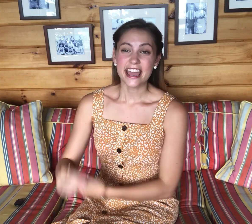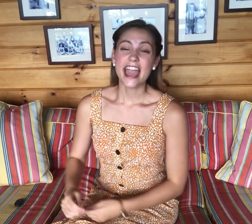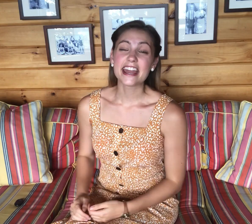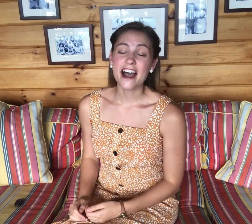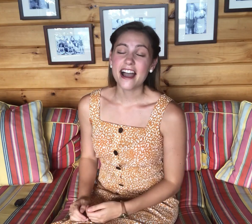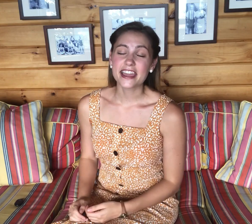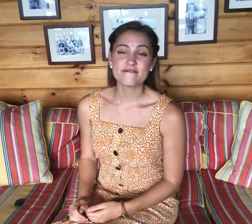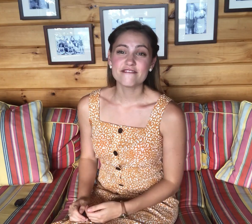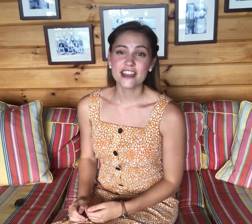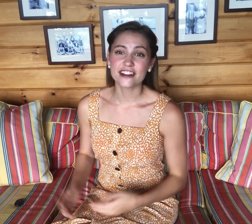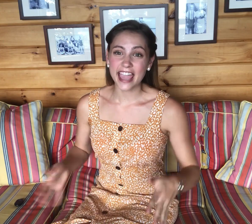Follow along the best you can.